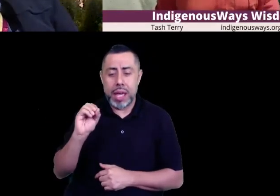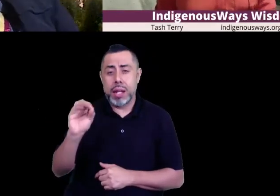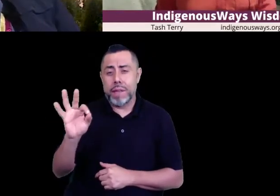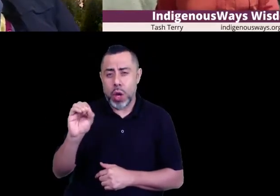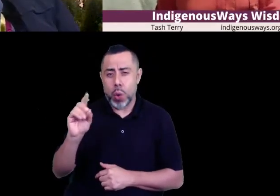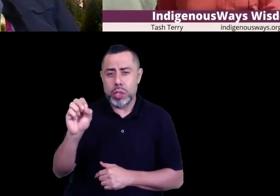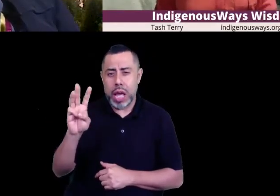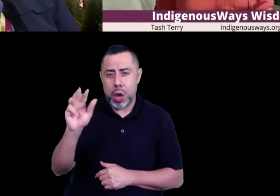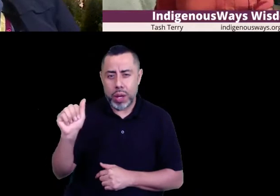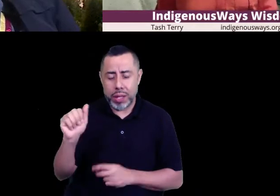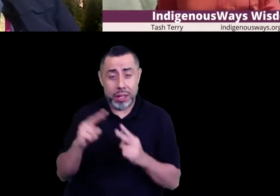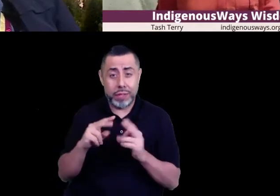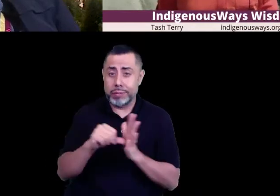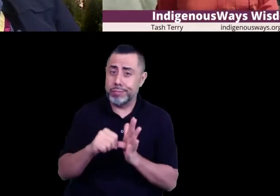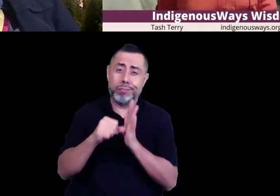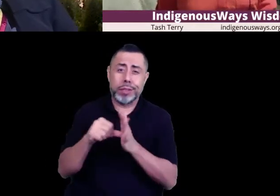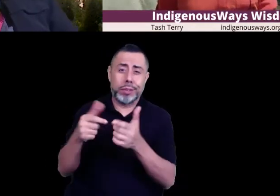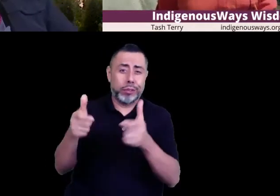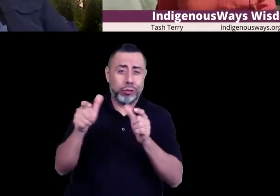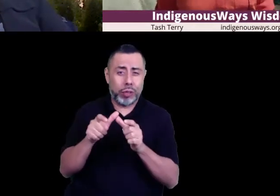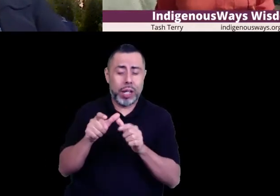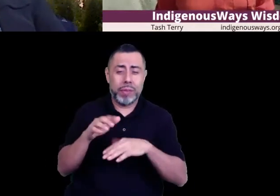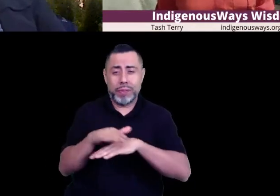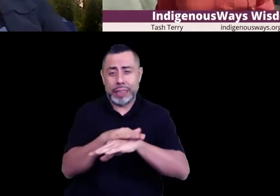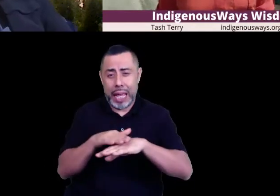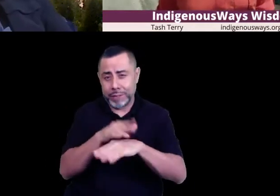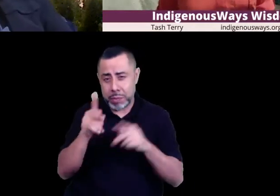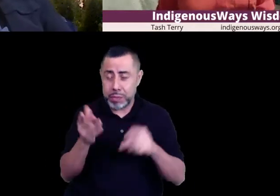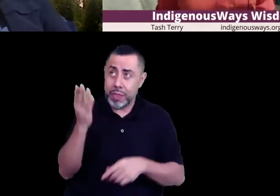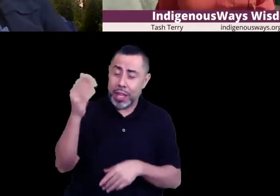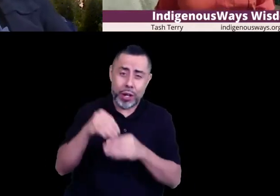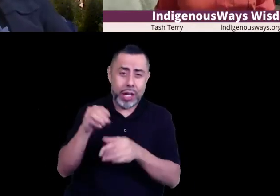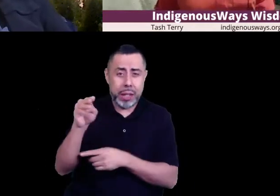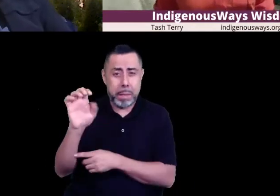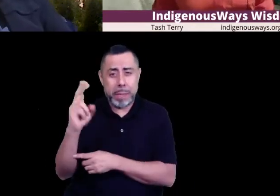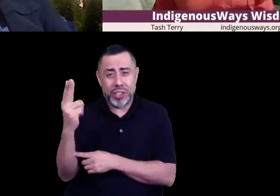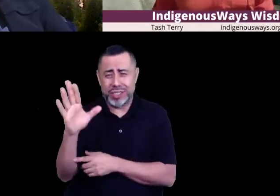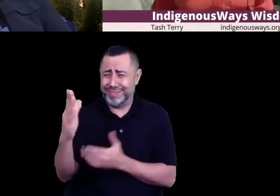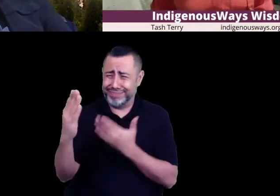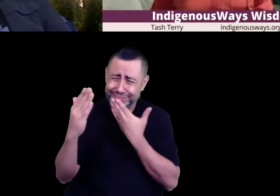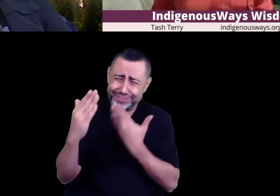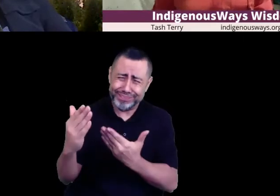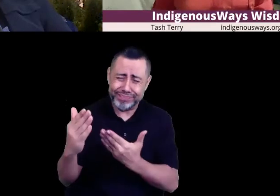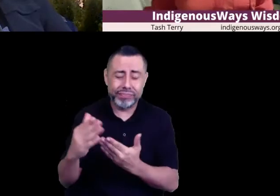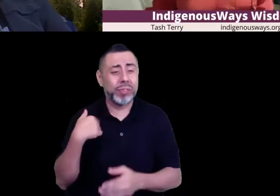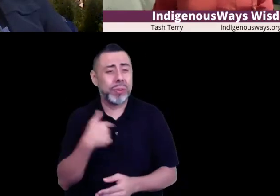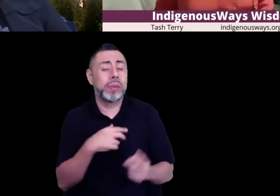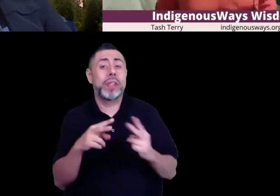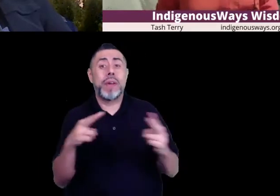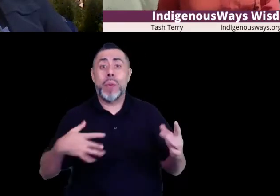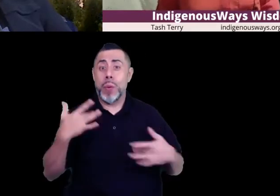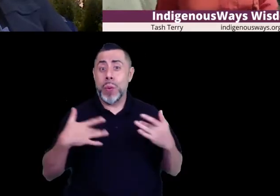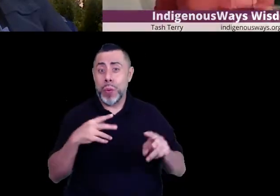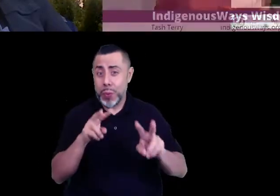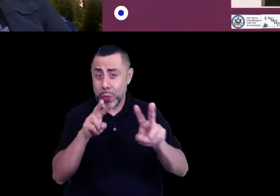us Native people up there in Michigan. So thank you. And we're really excited about next week. We have